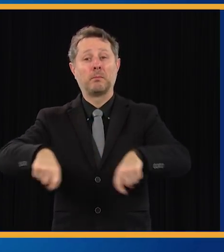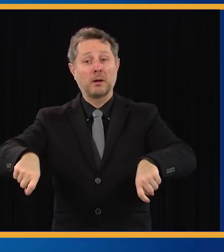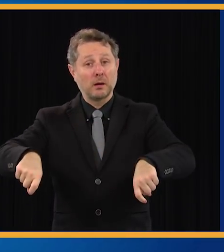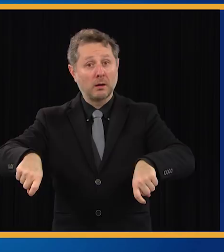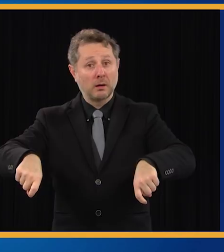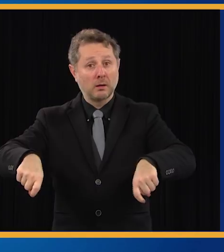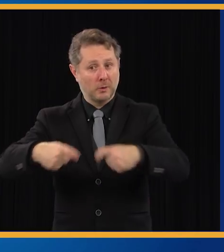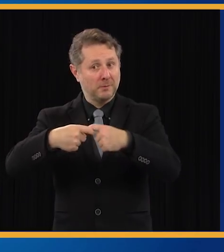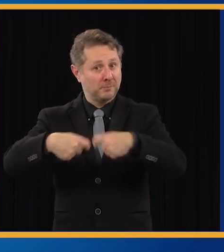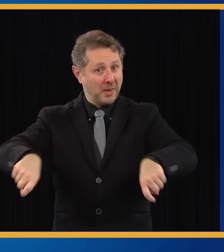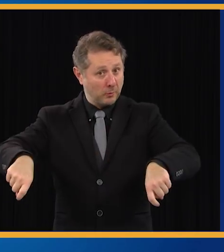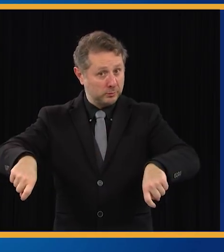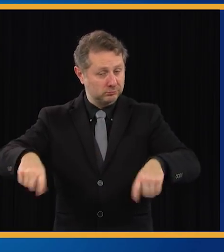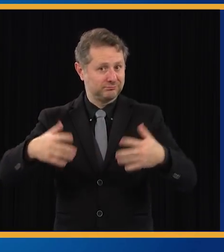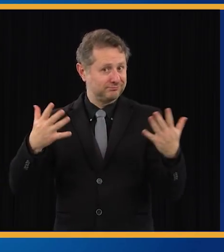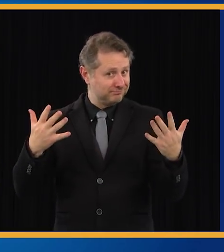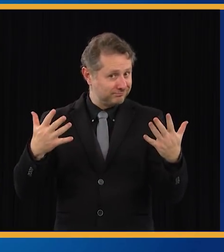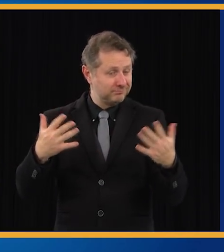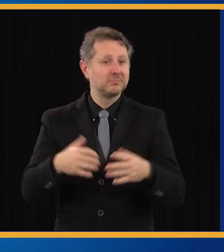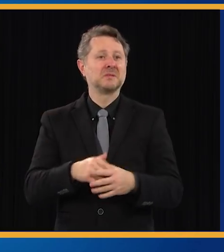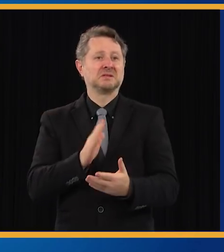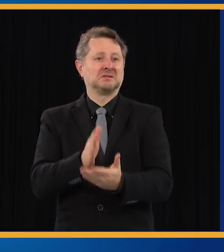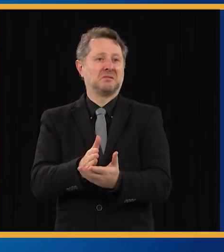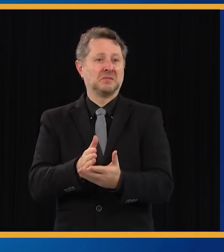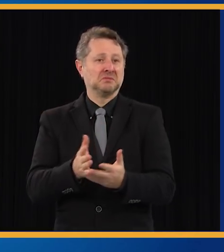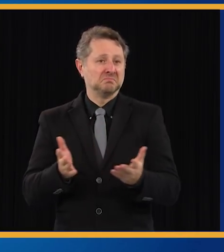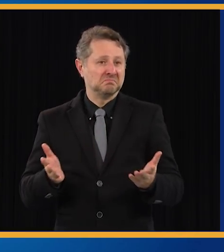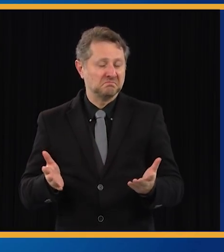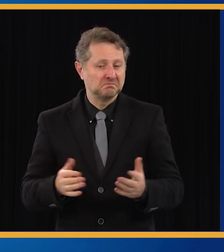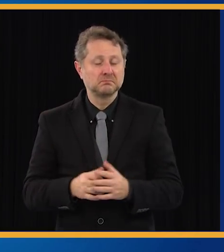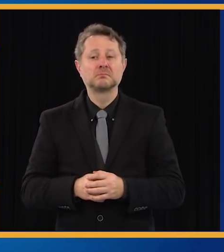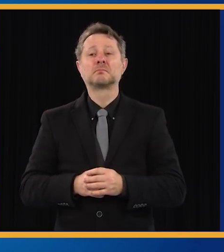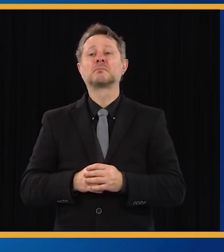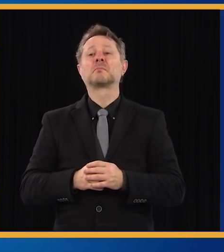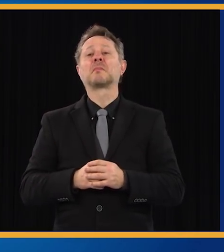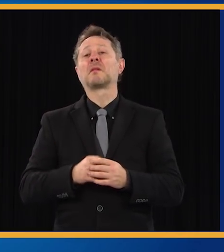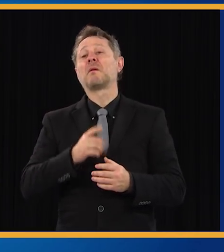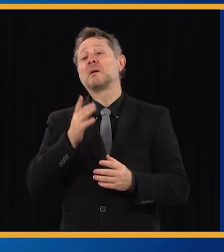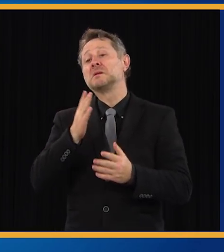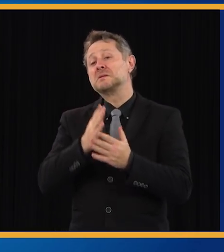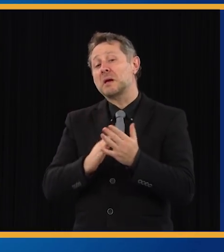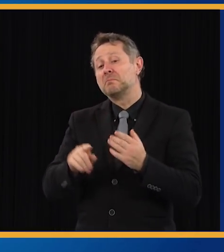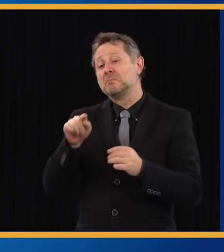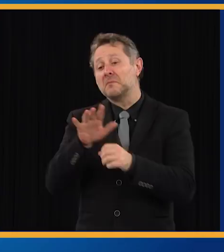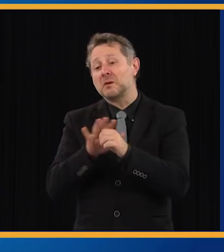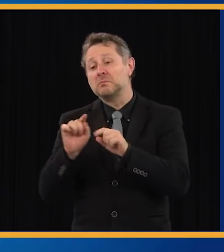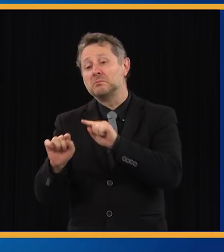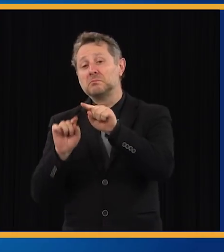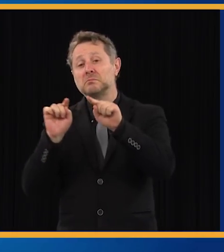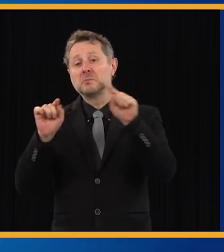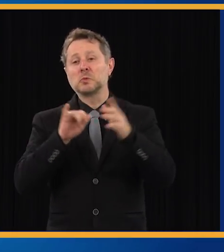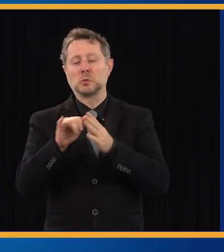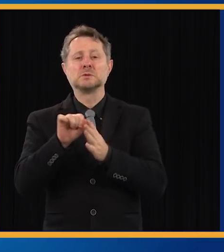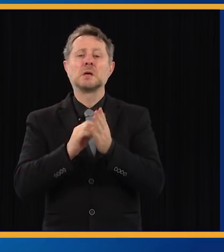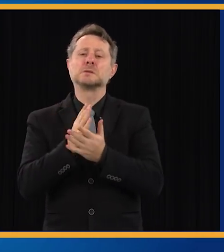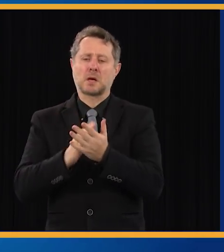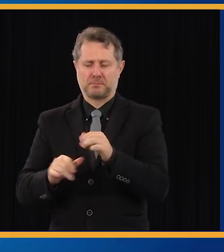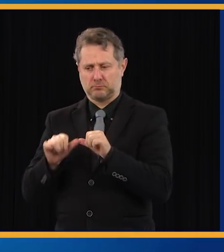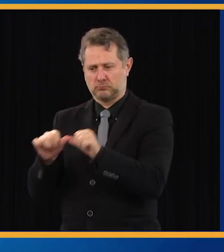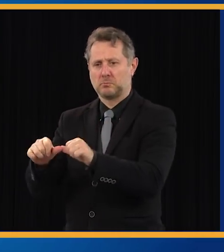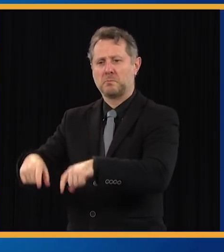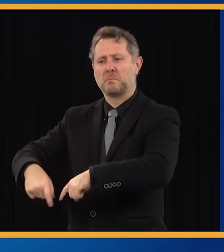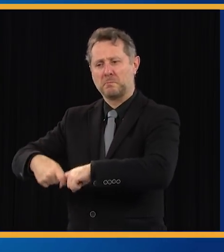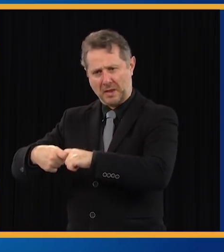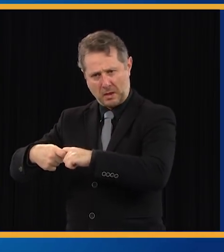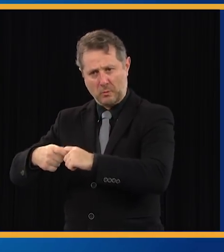expire statewide. I will extend them in many parts of the state, but in some parts of the state,